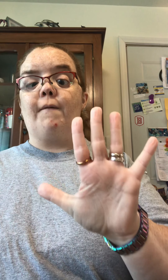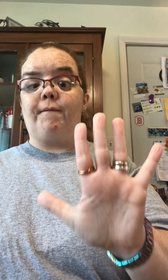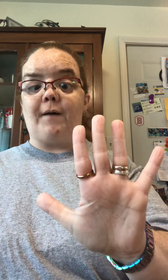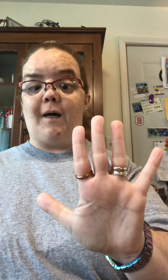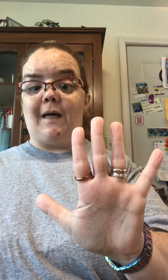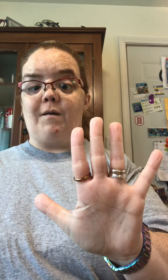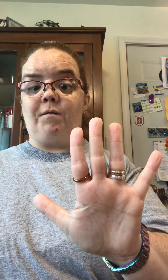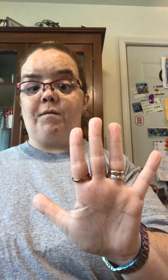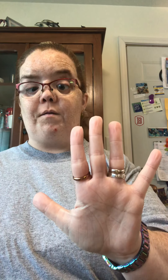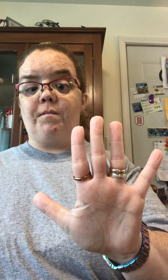5,